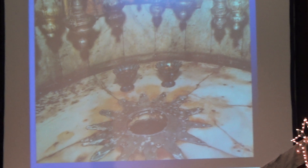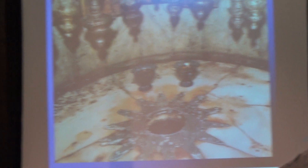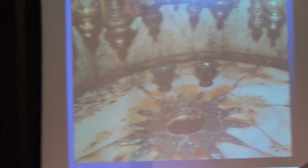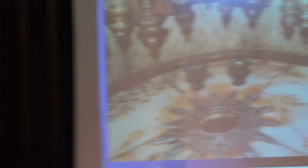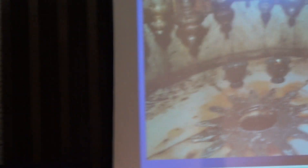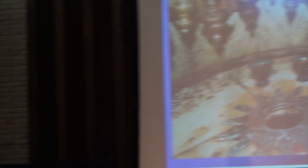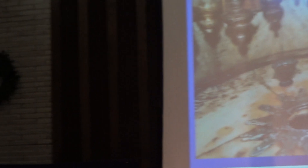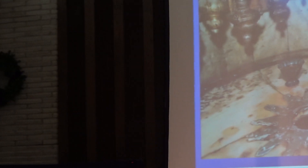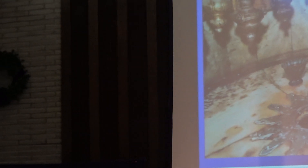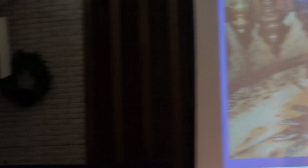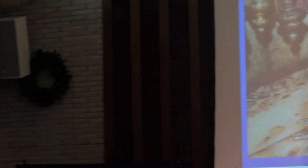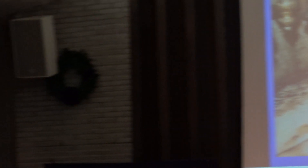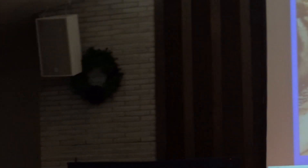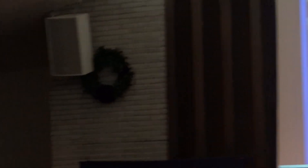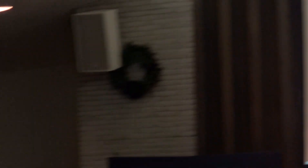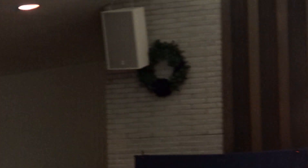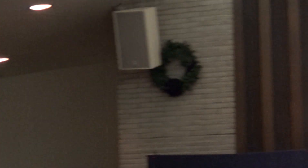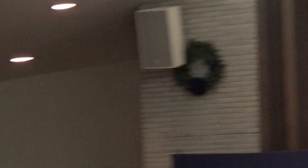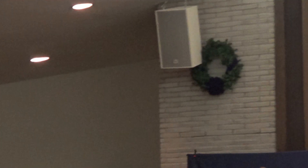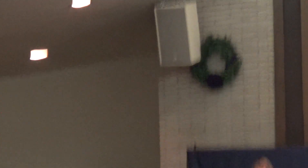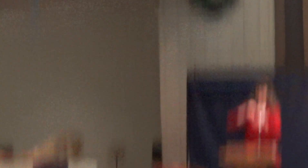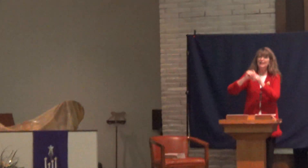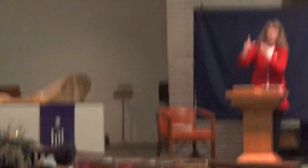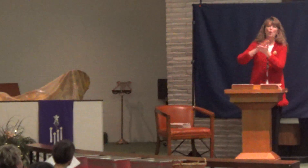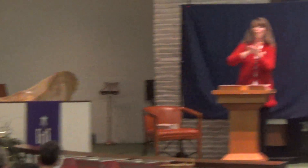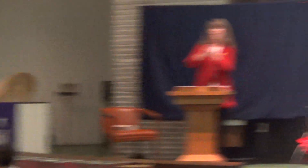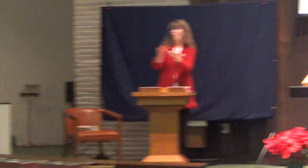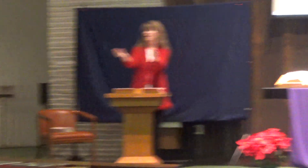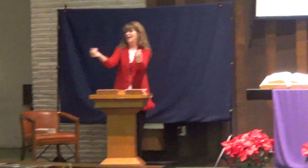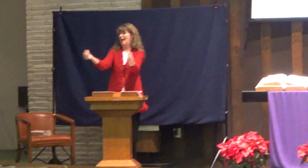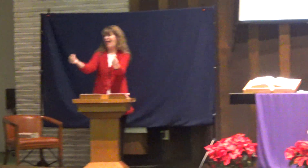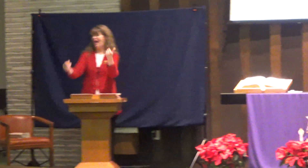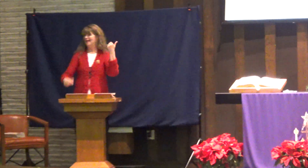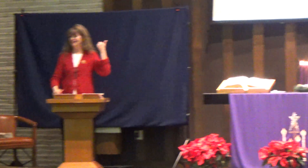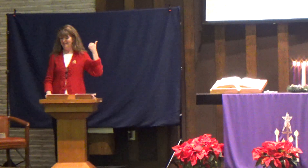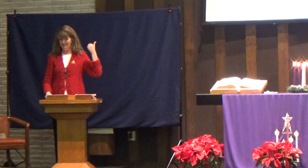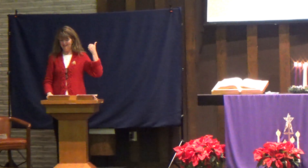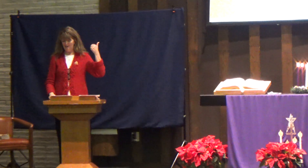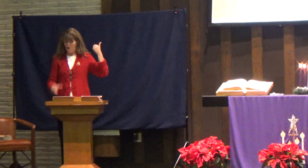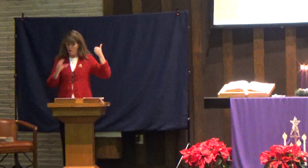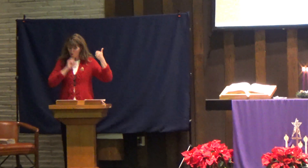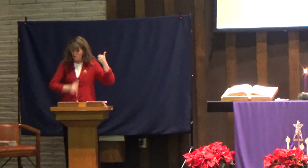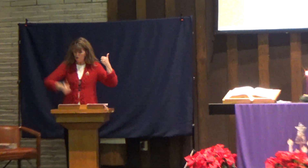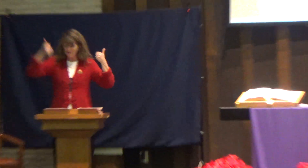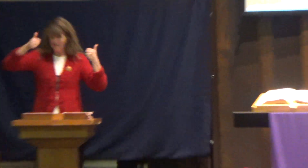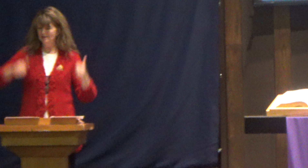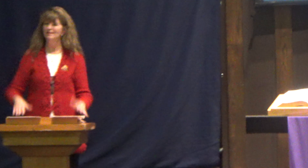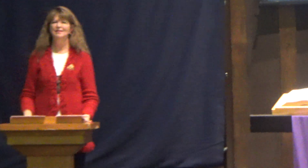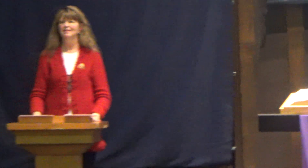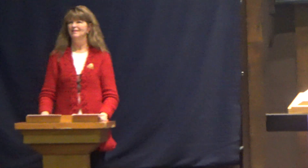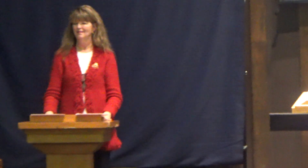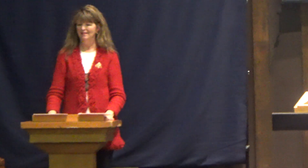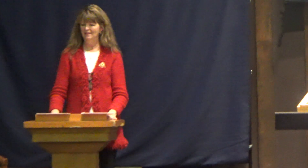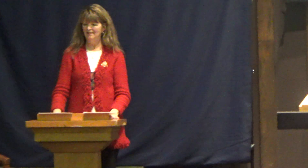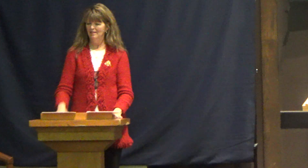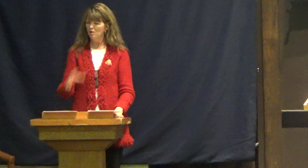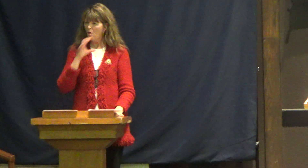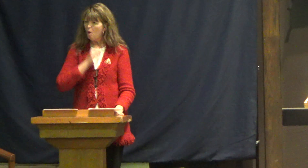Bethlehem is located in the West Bank, and it is the oldest church in the Holy Land.